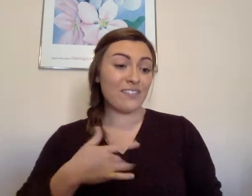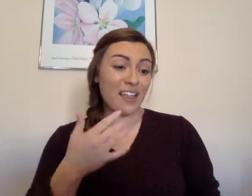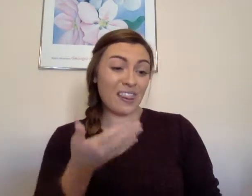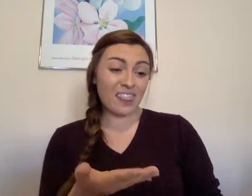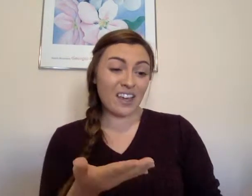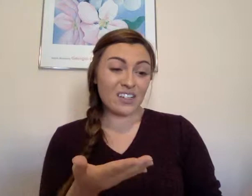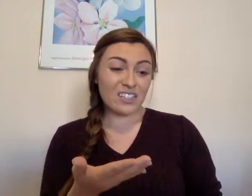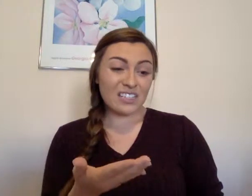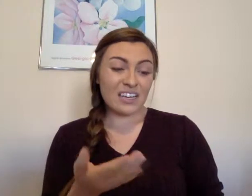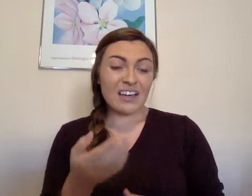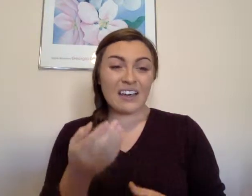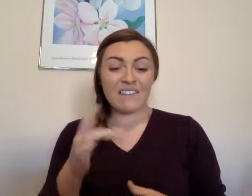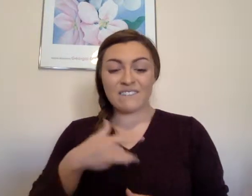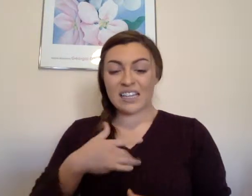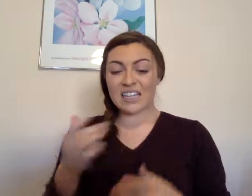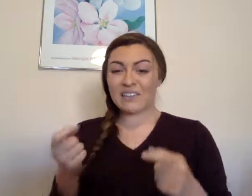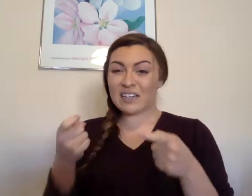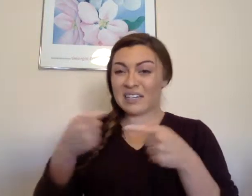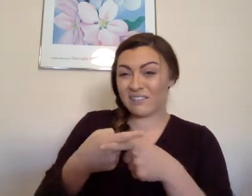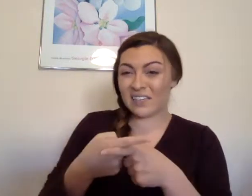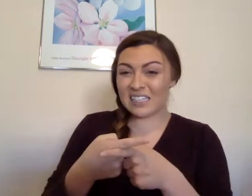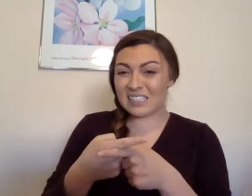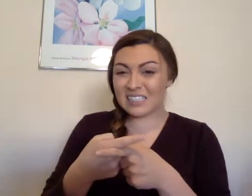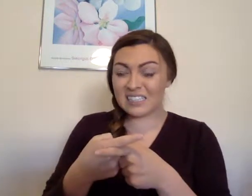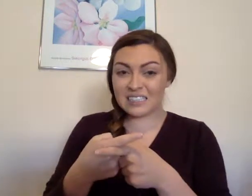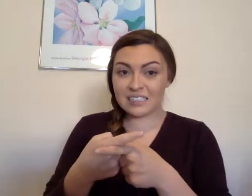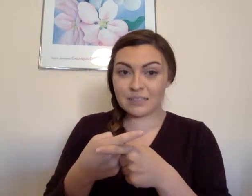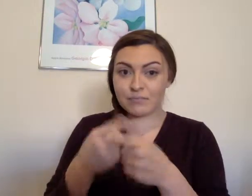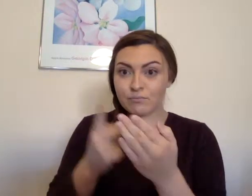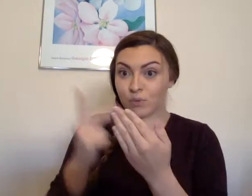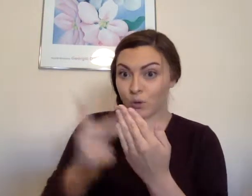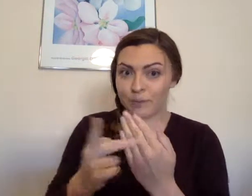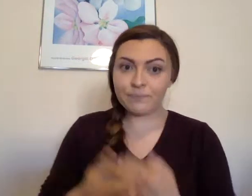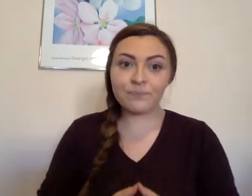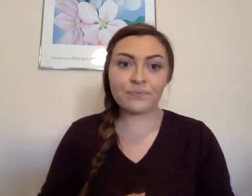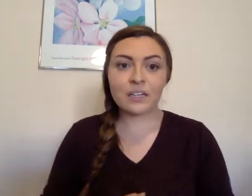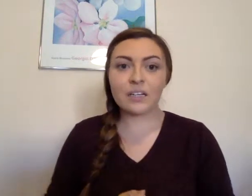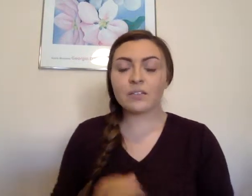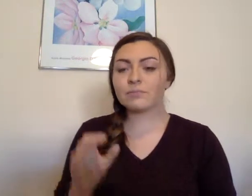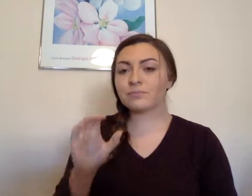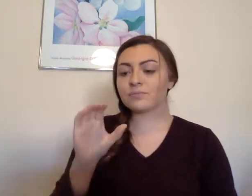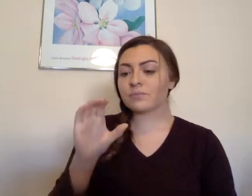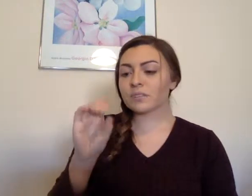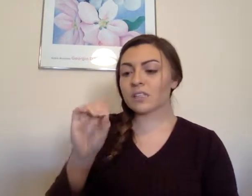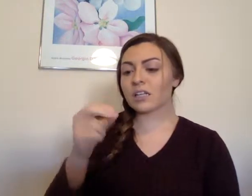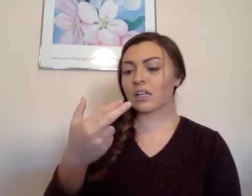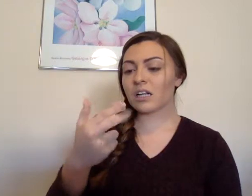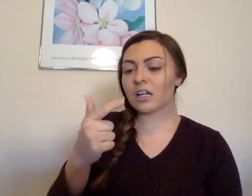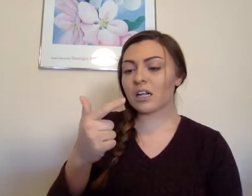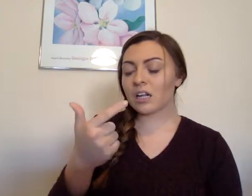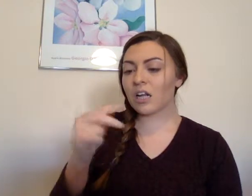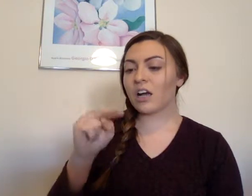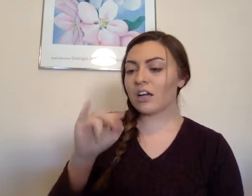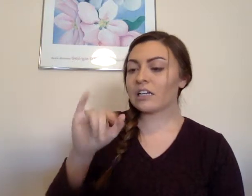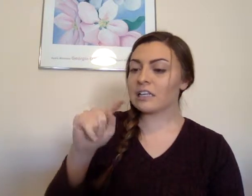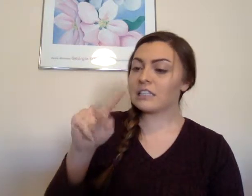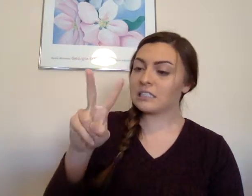program. And so cognitive dissonance is one of the parts that gives us an opportunity to upgrade our